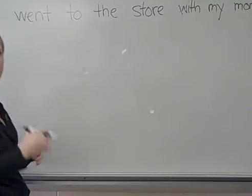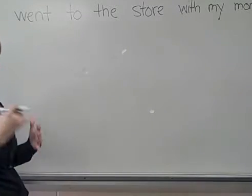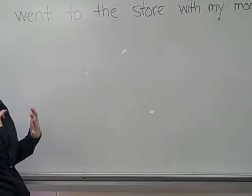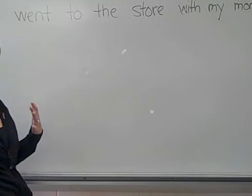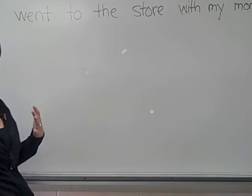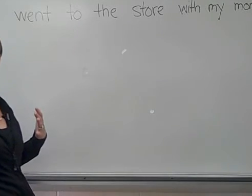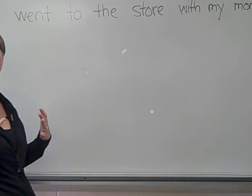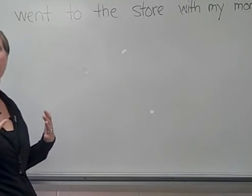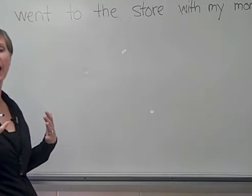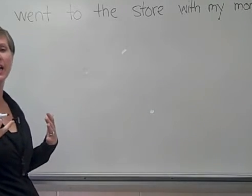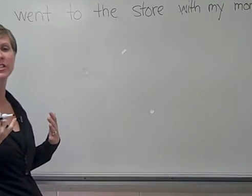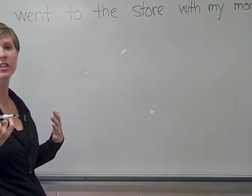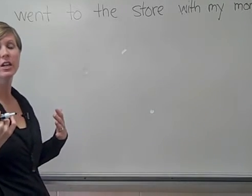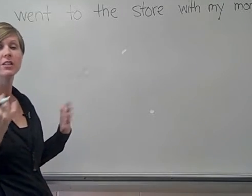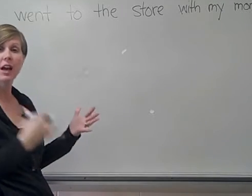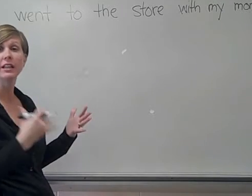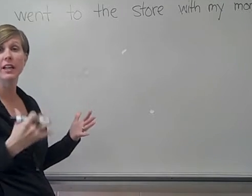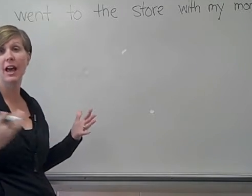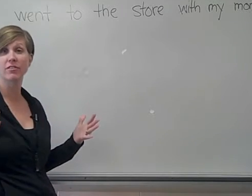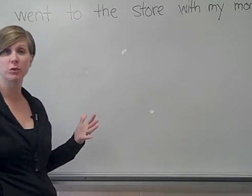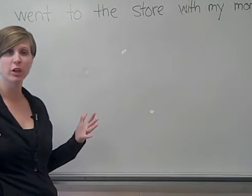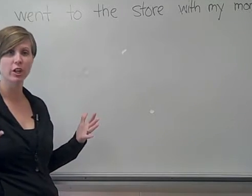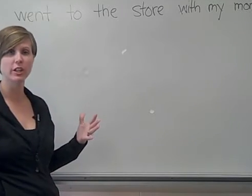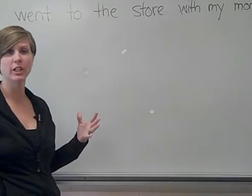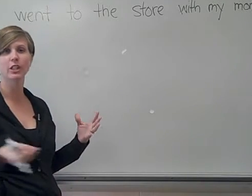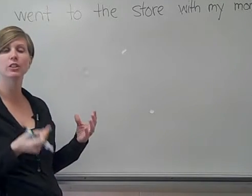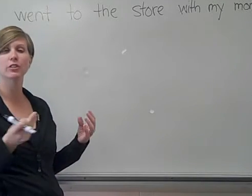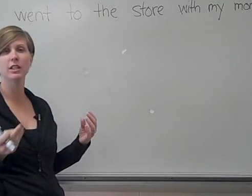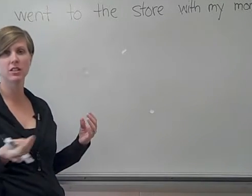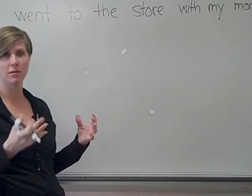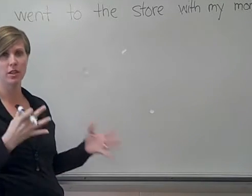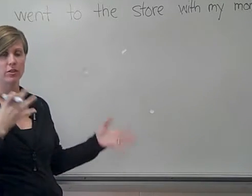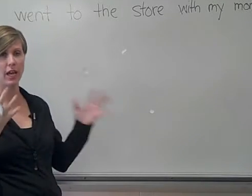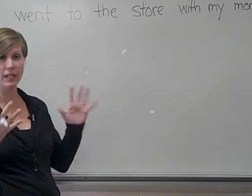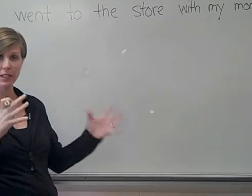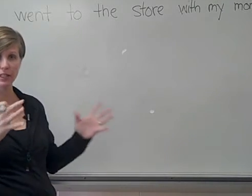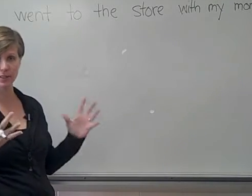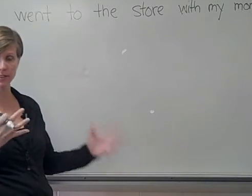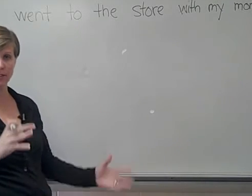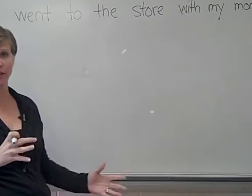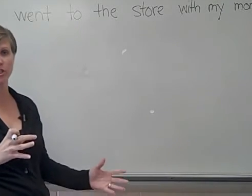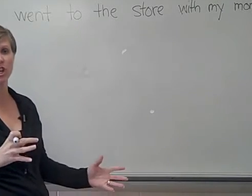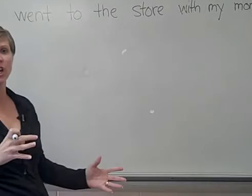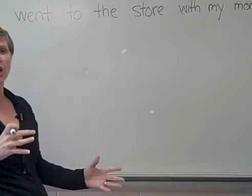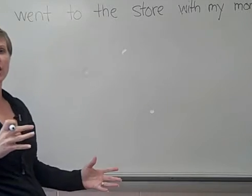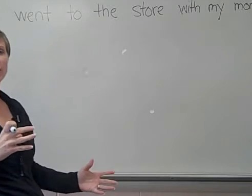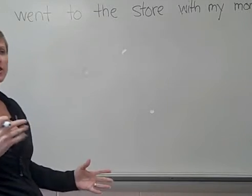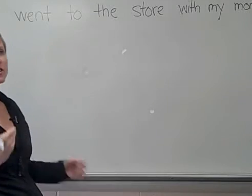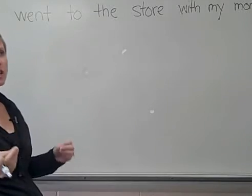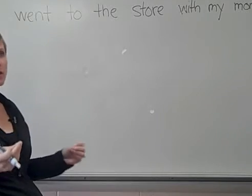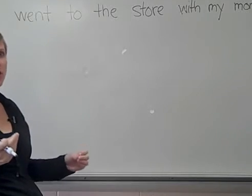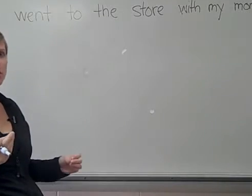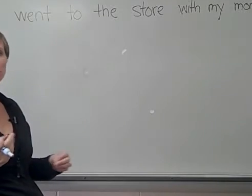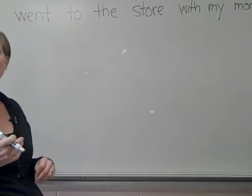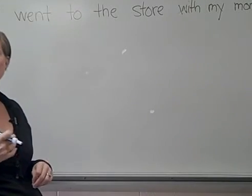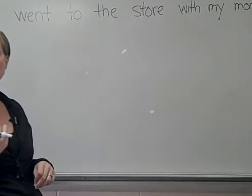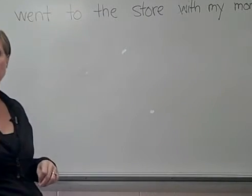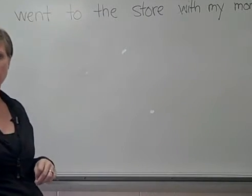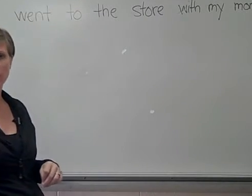remember, that looks at signing every word and including some of those endings and such. And it sometimes will use an